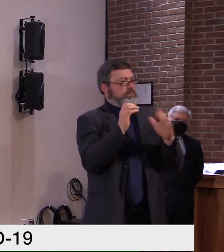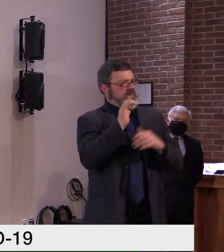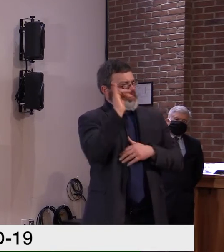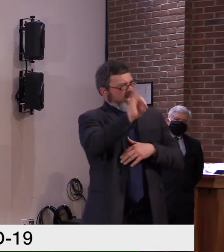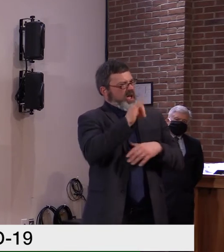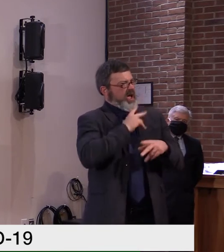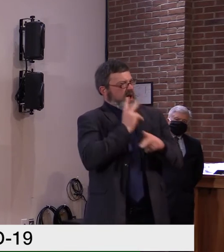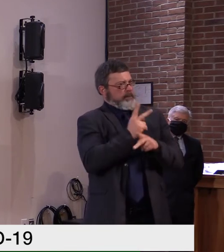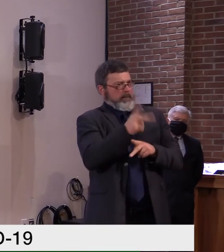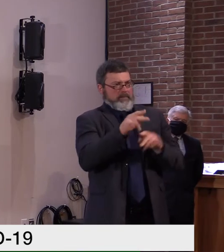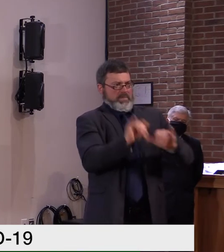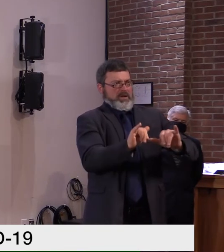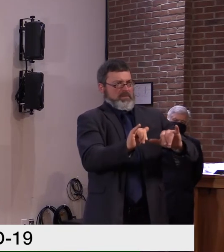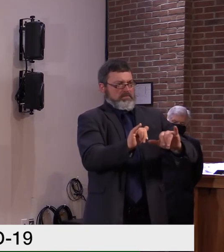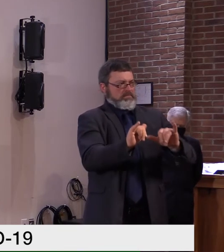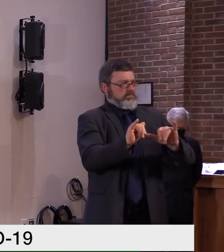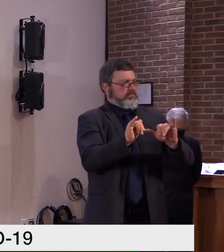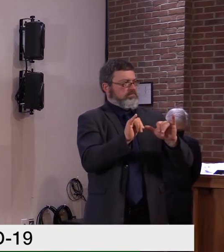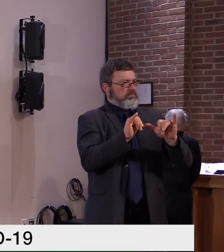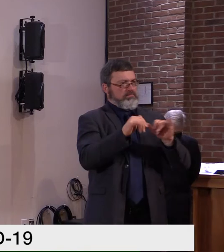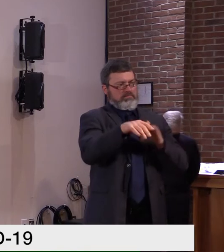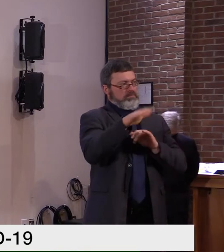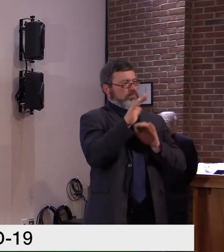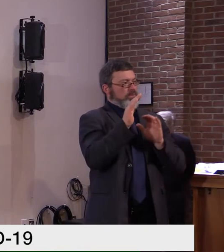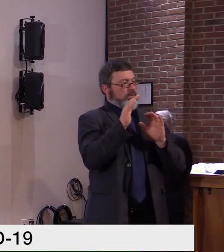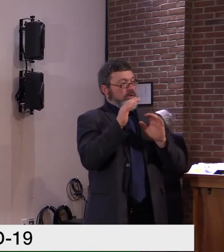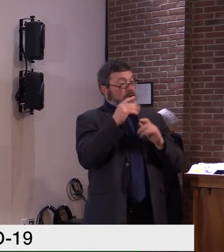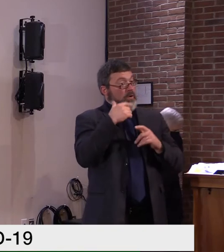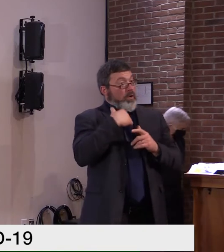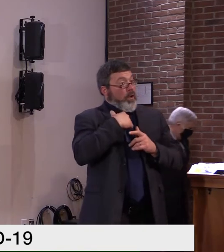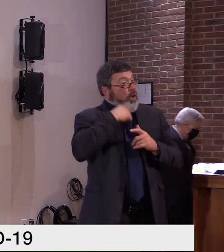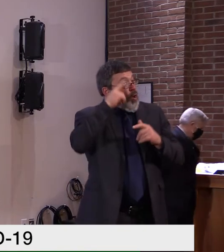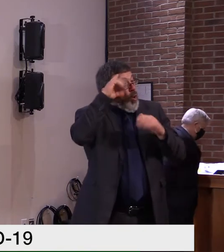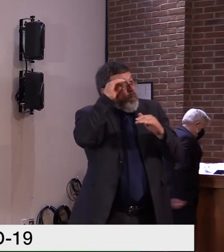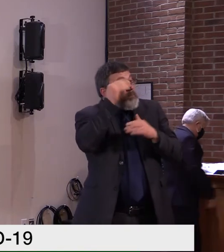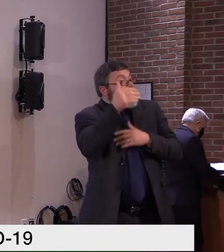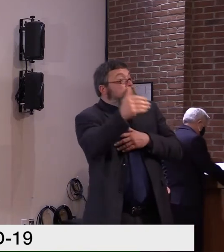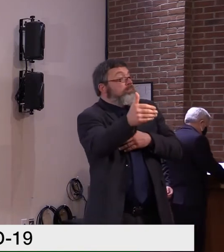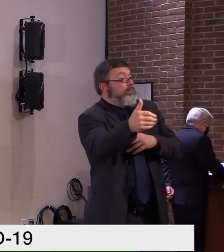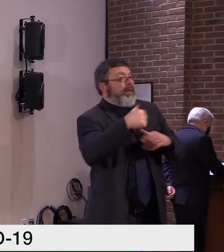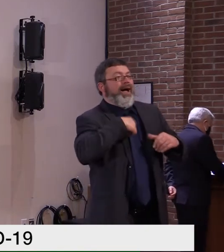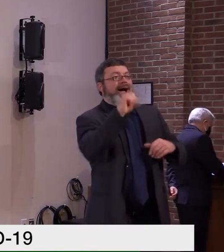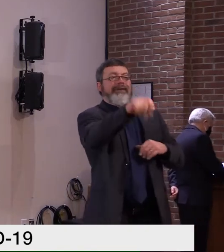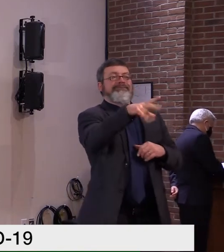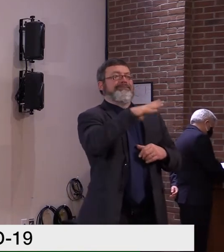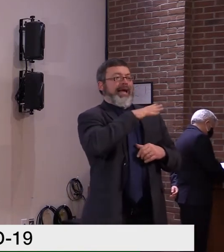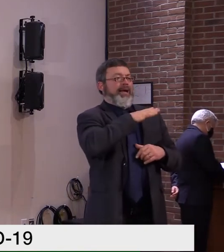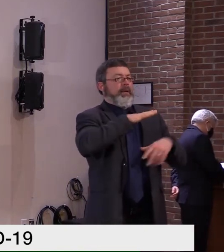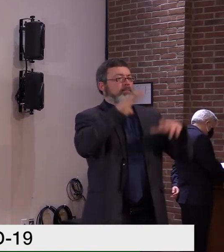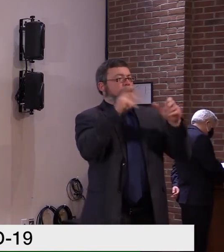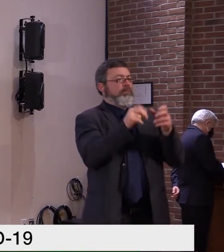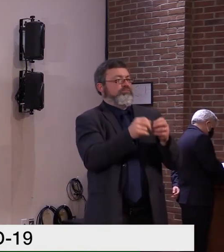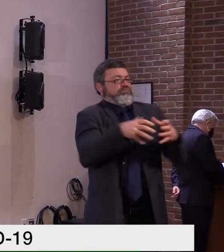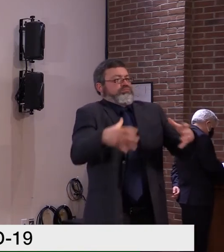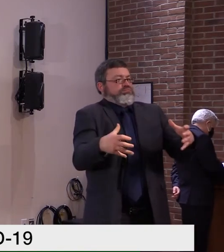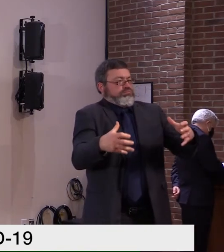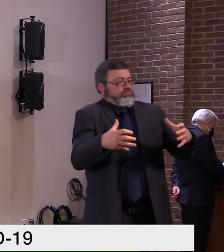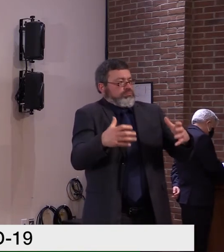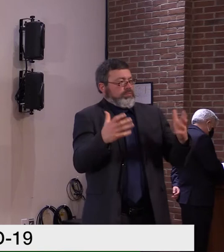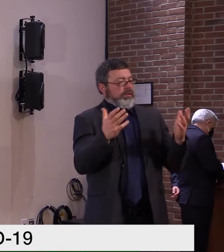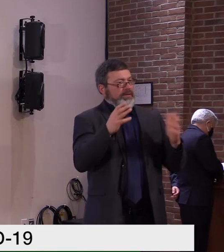change some of the restrictions so that we can go back to some sort of normal. But again,